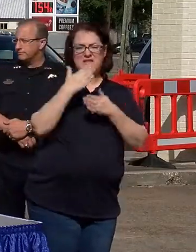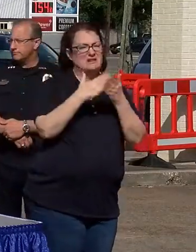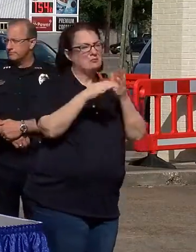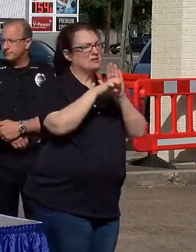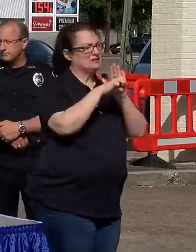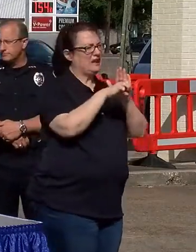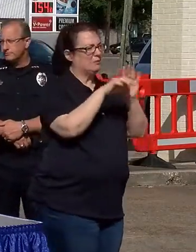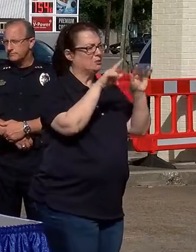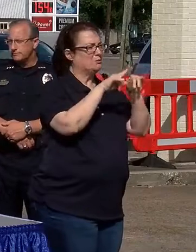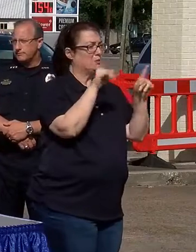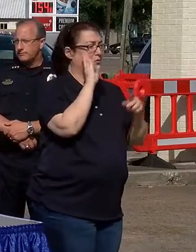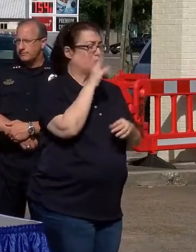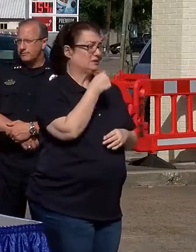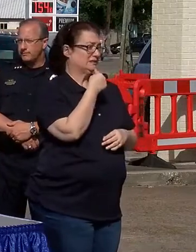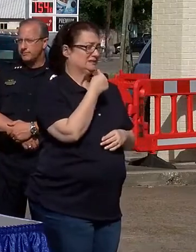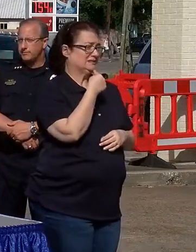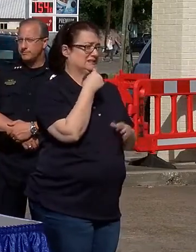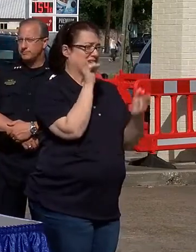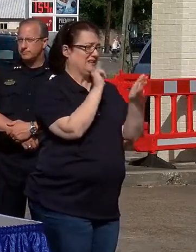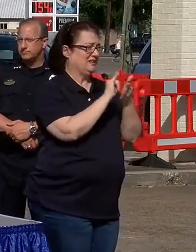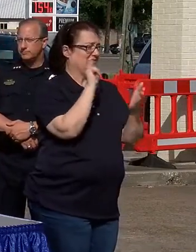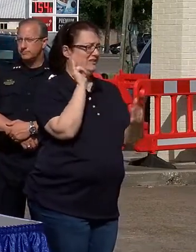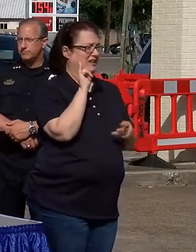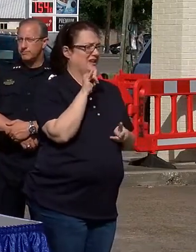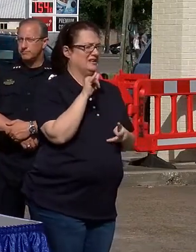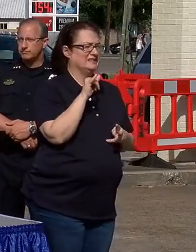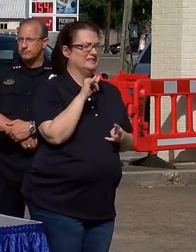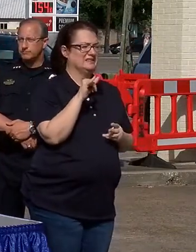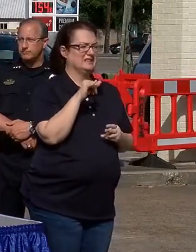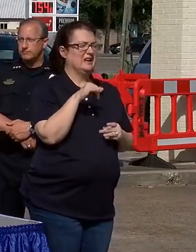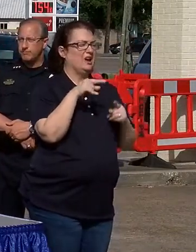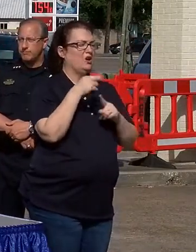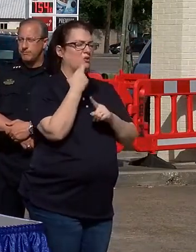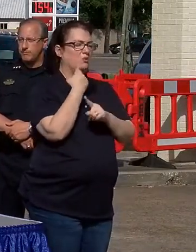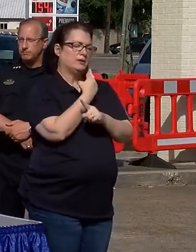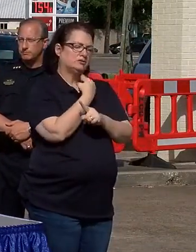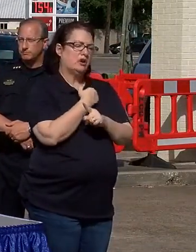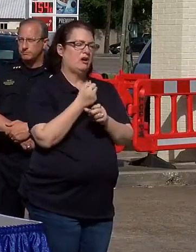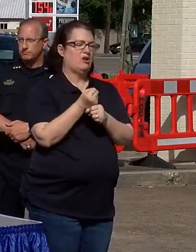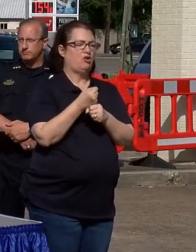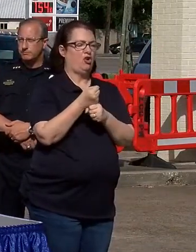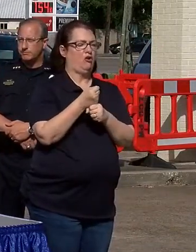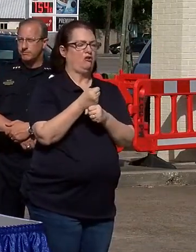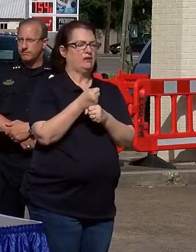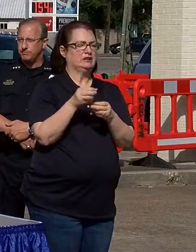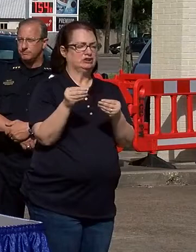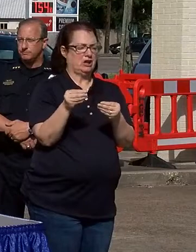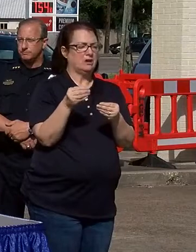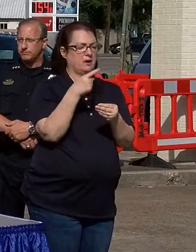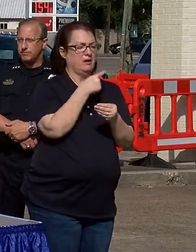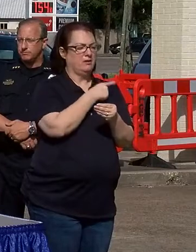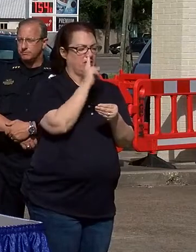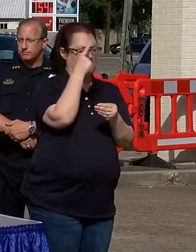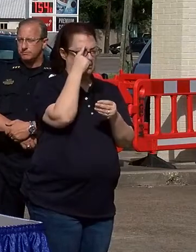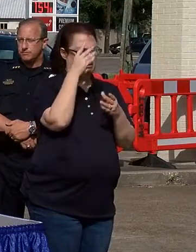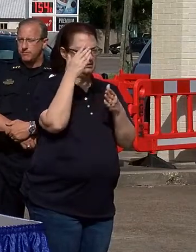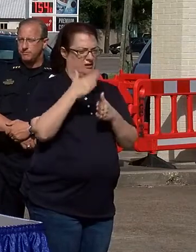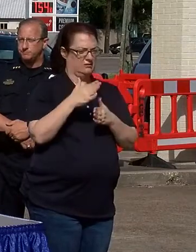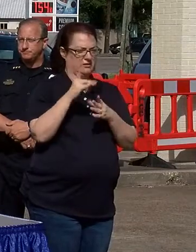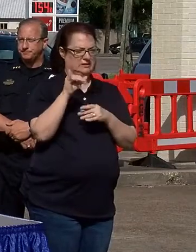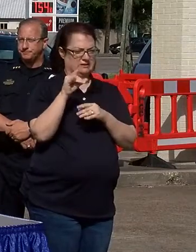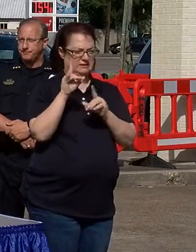this. The order, I'm looking at the closure of non-essential businesses, restaurants and coffee shops, which the governor did clarify,